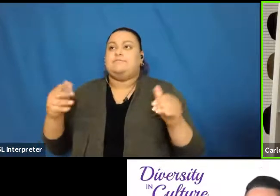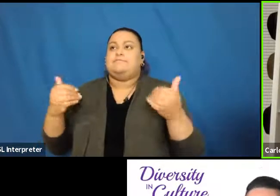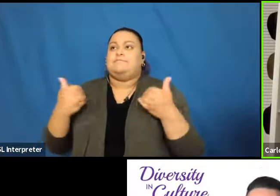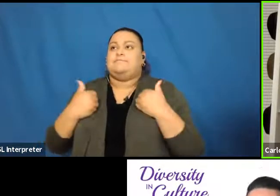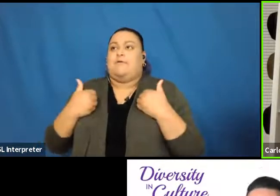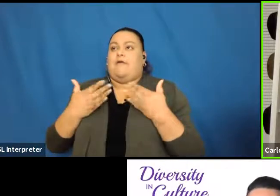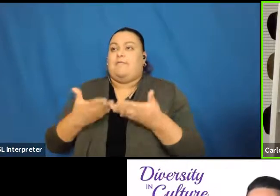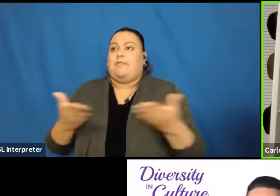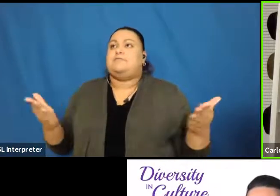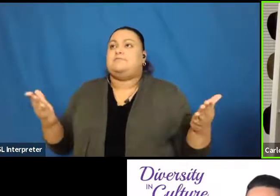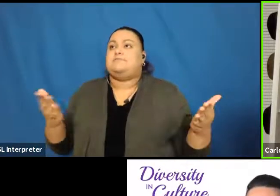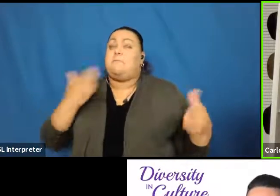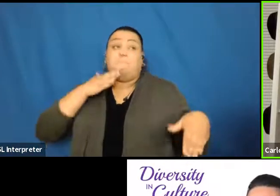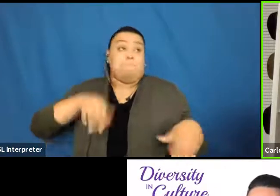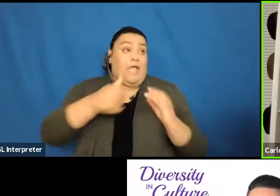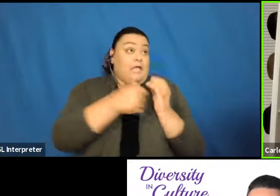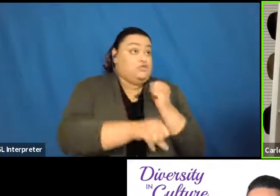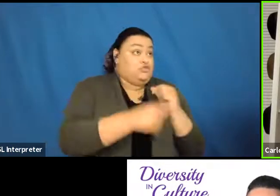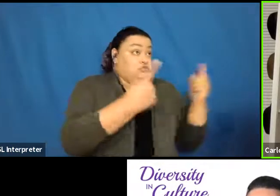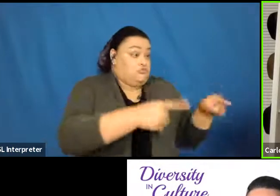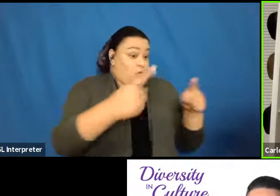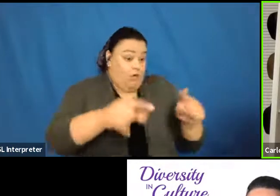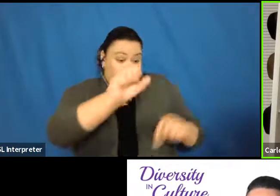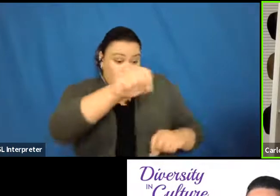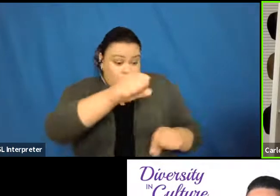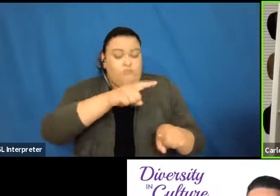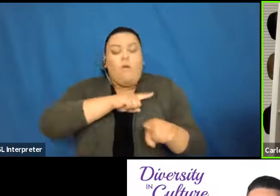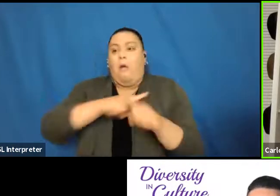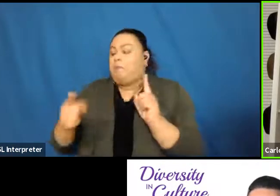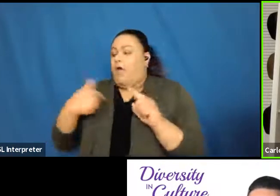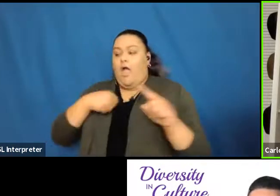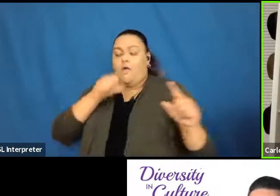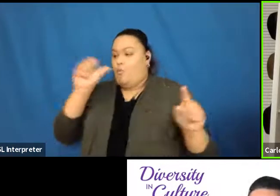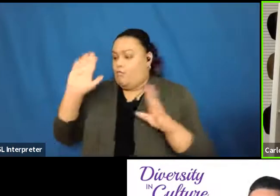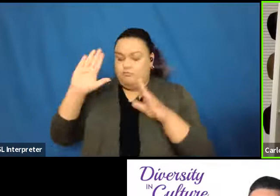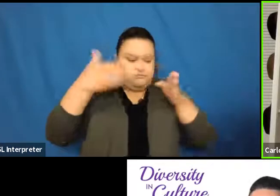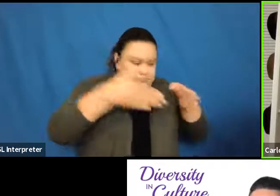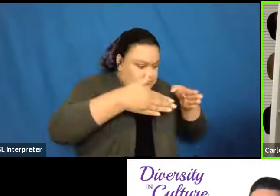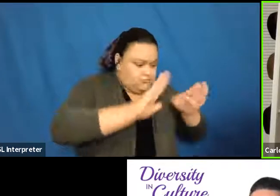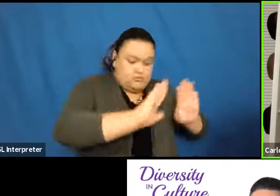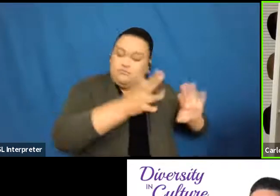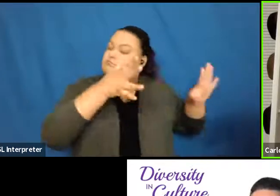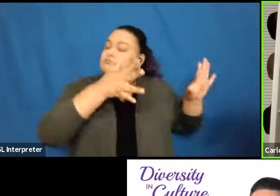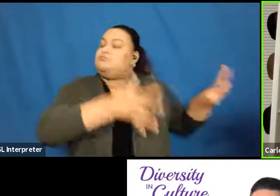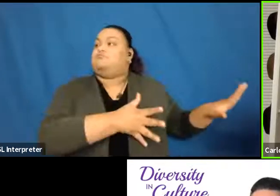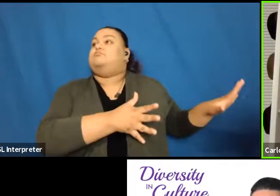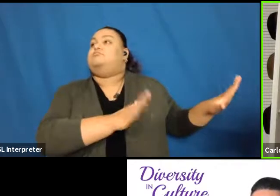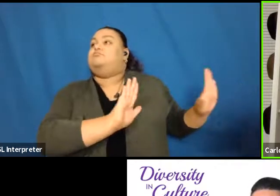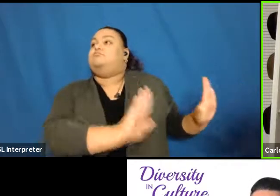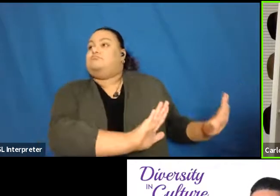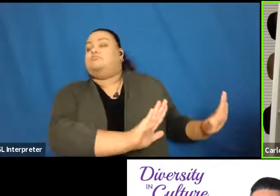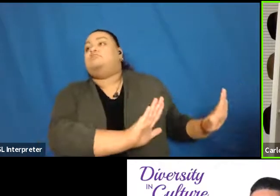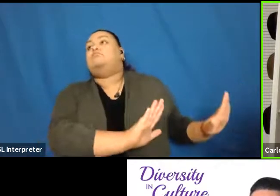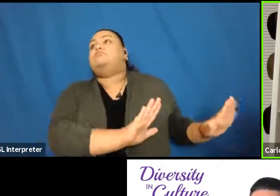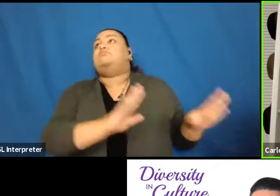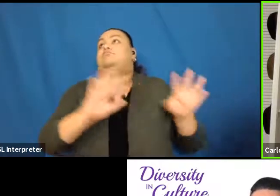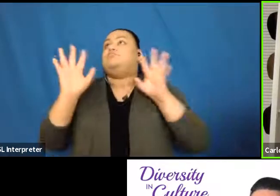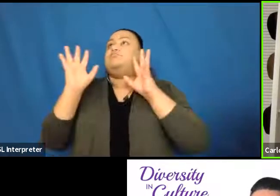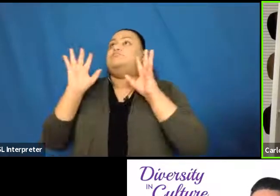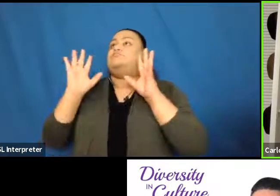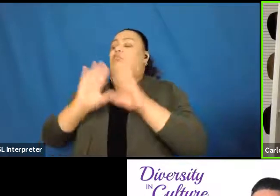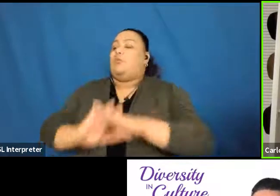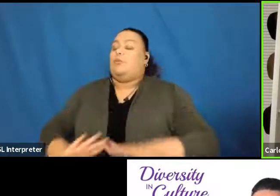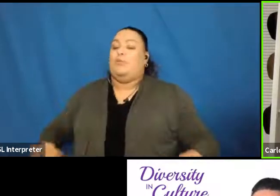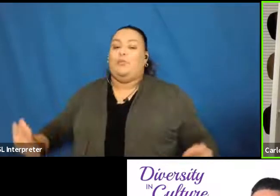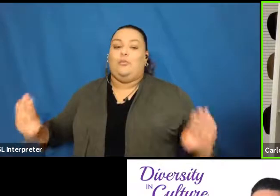out there, but I'm not going to go there. I'm not going to go there. Let it be. Let it be. I acknowledge it. I'll do something about it down the road.